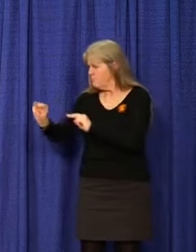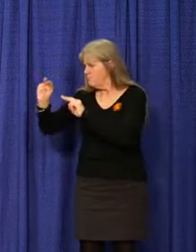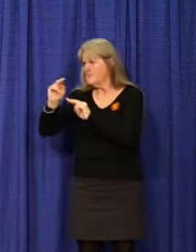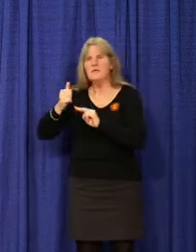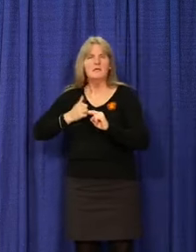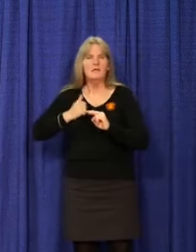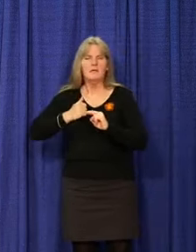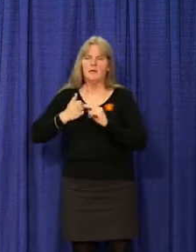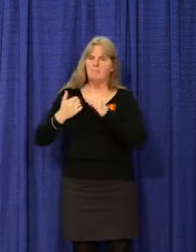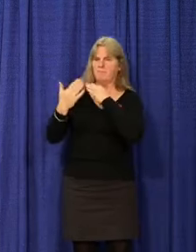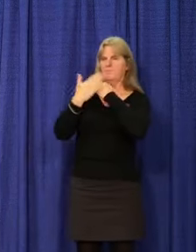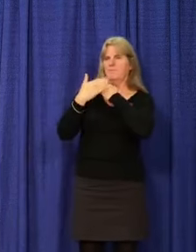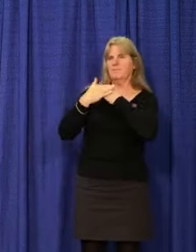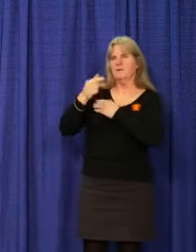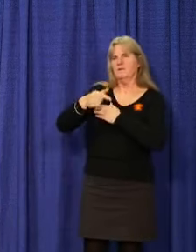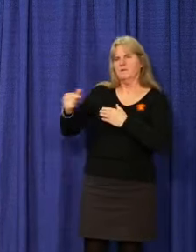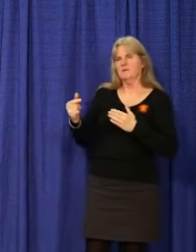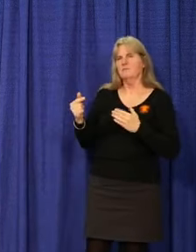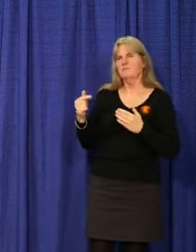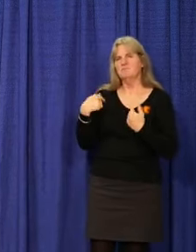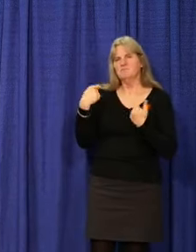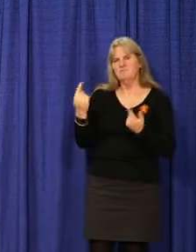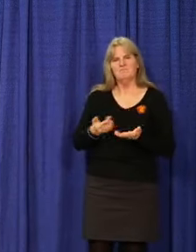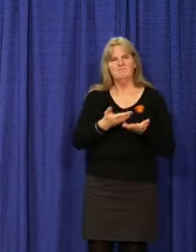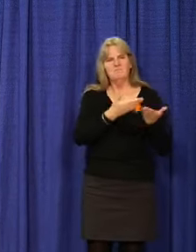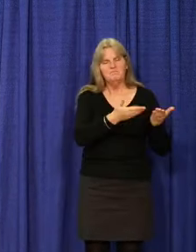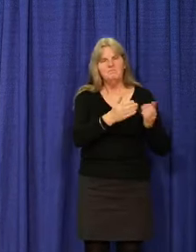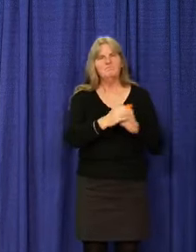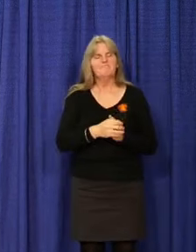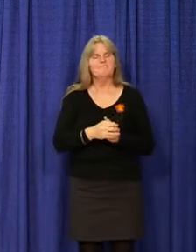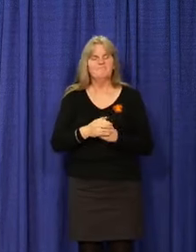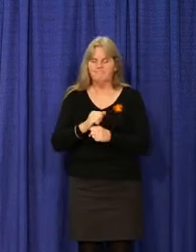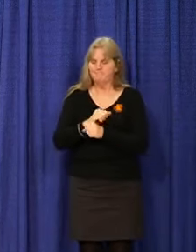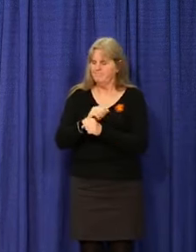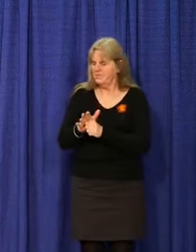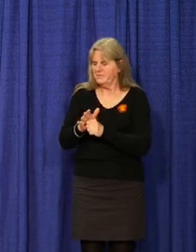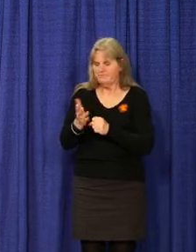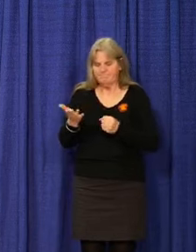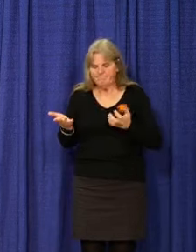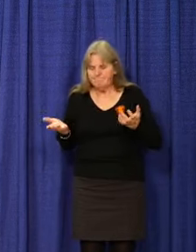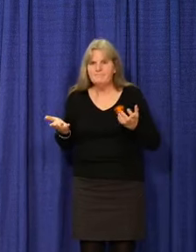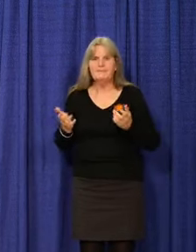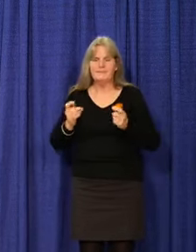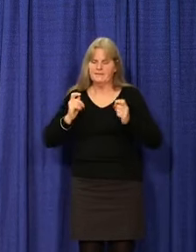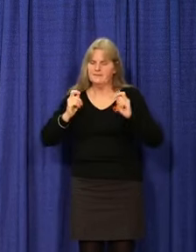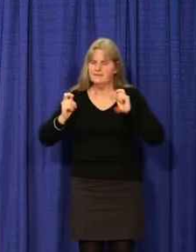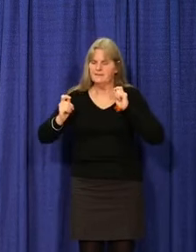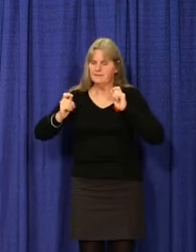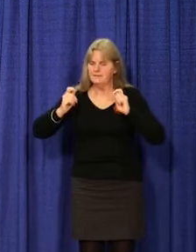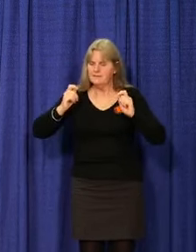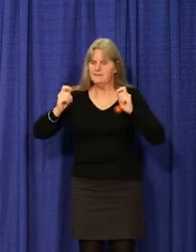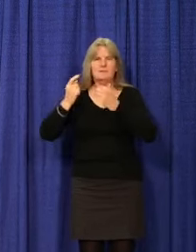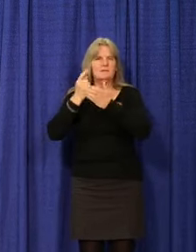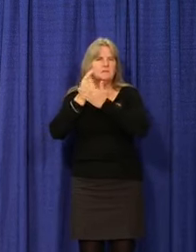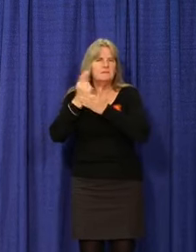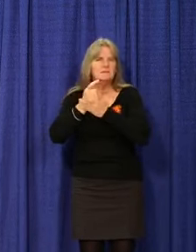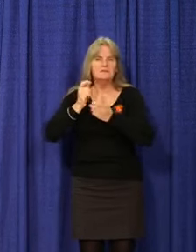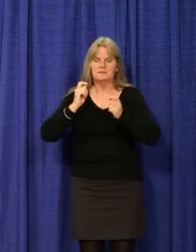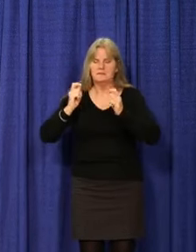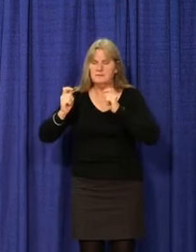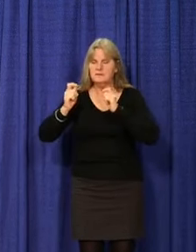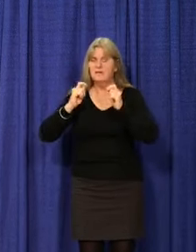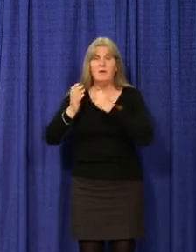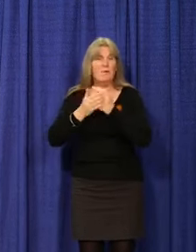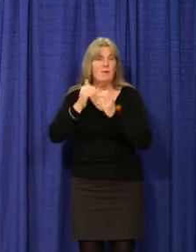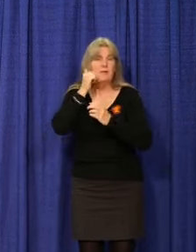government with advice. The pandemic remains a dynamic situation that is changing week to week and